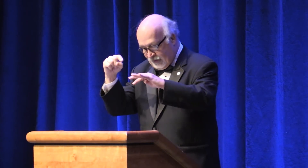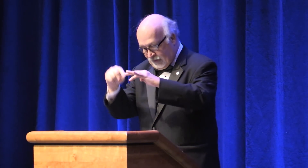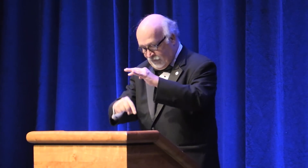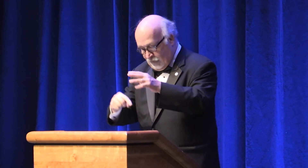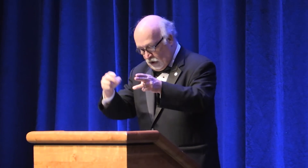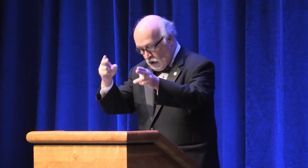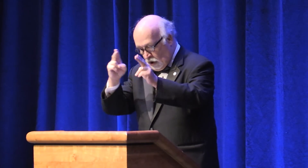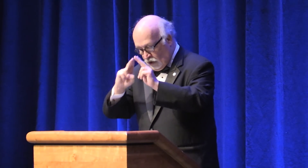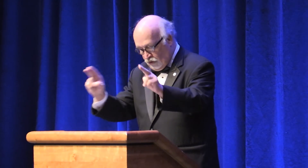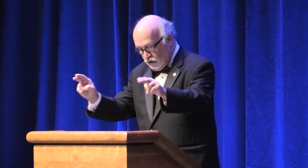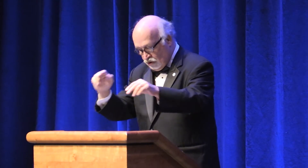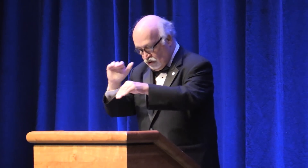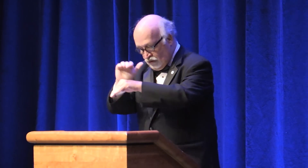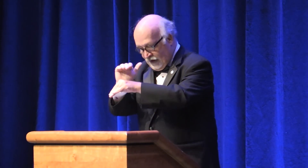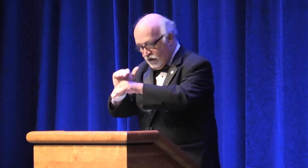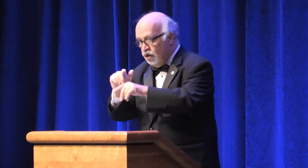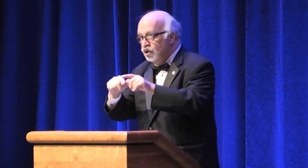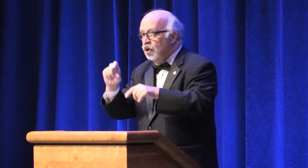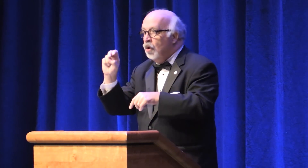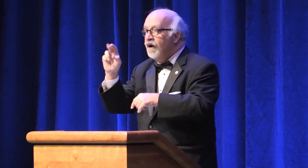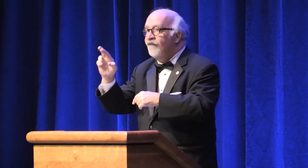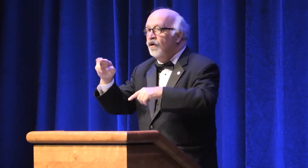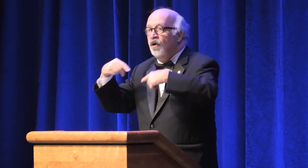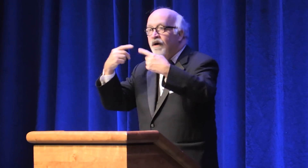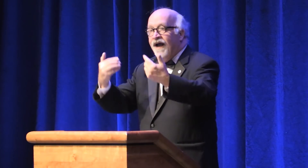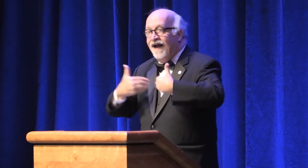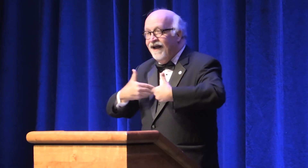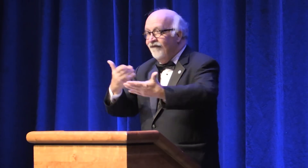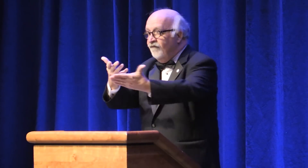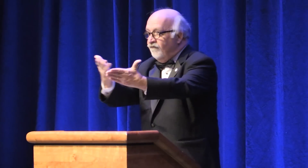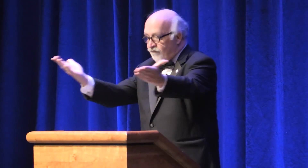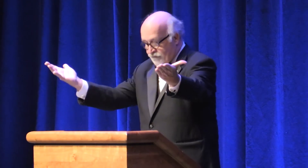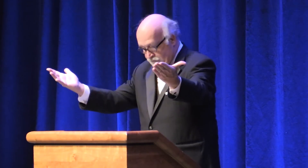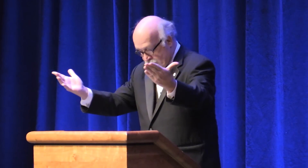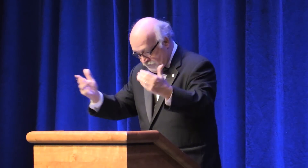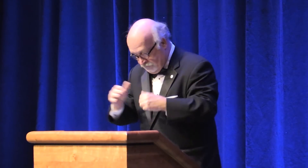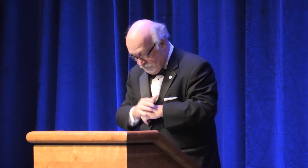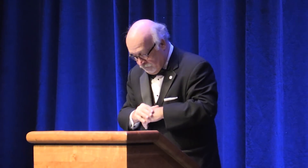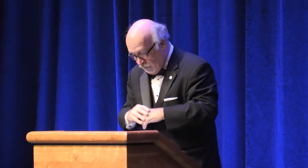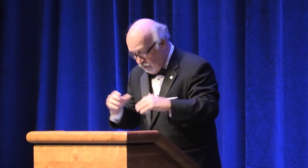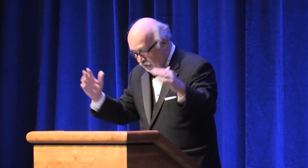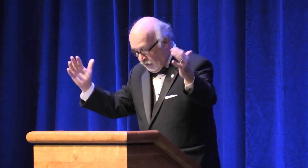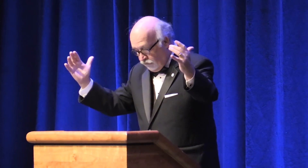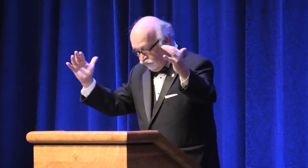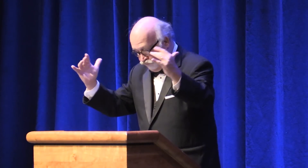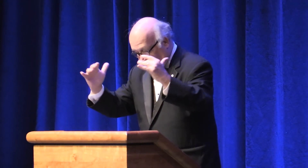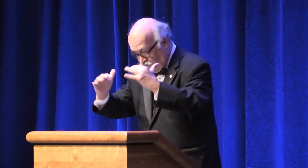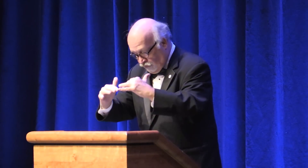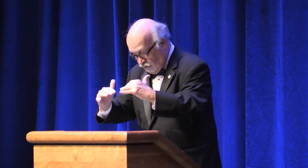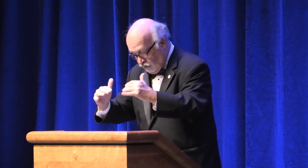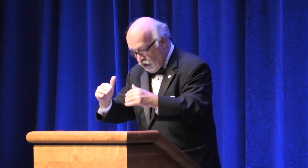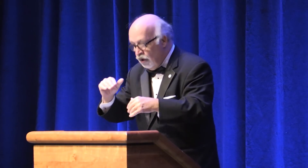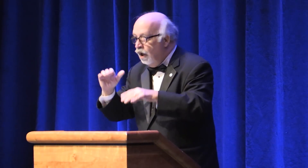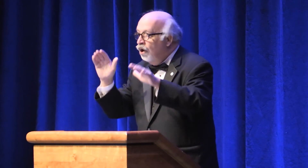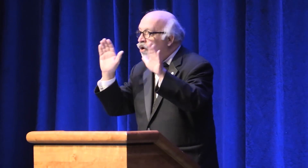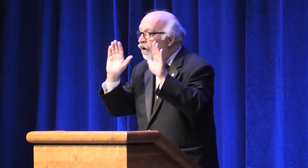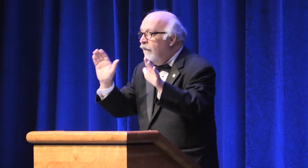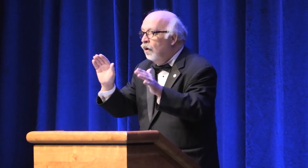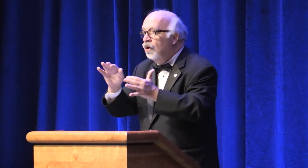apply it to TDI. And so TDI is deeply honored tonight to ever have here such